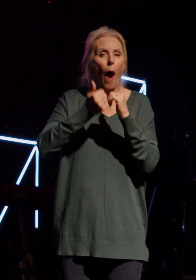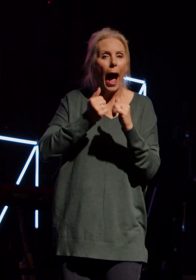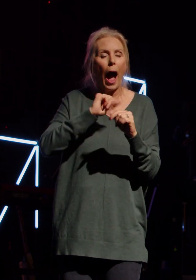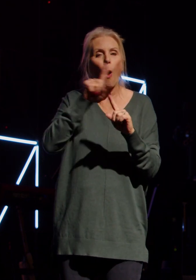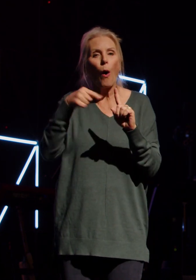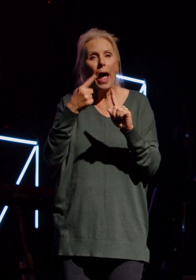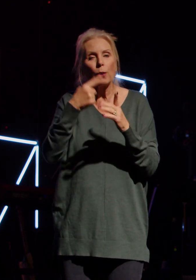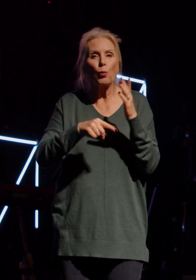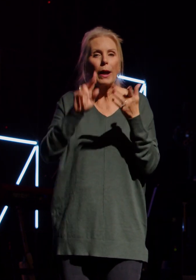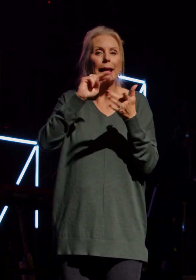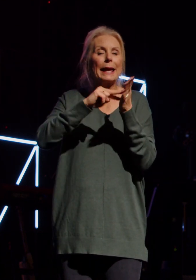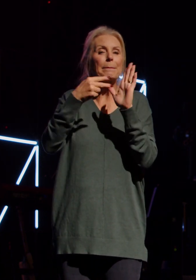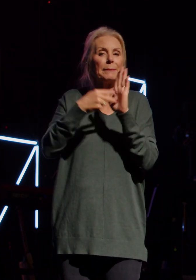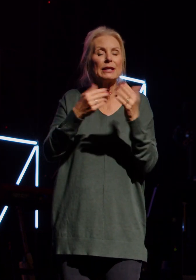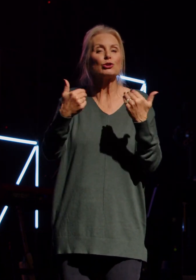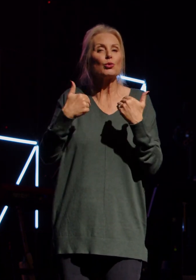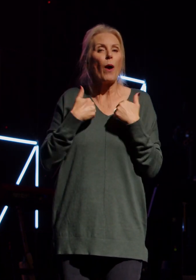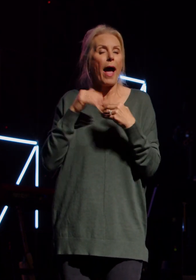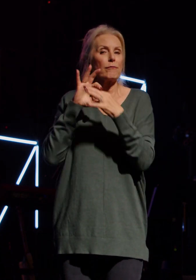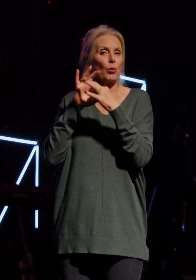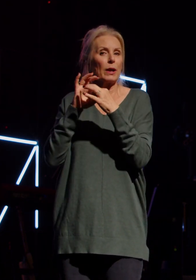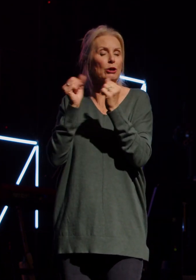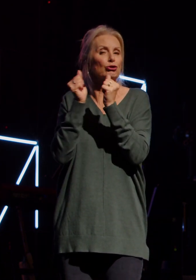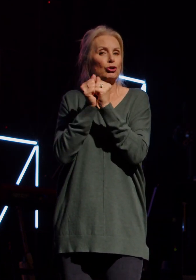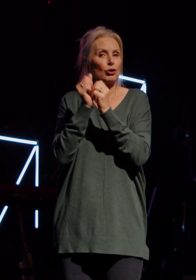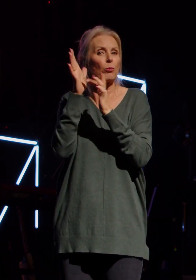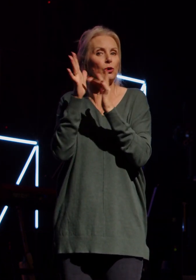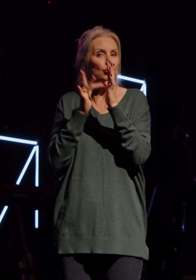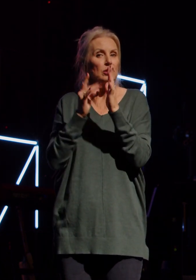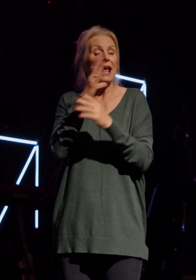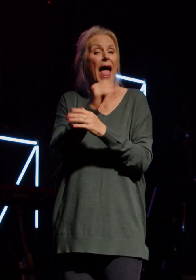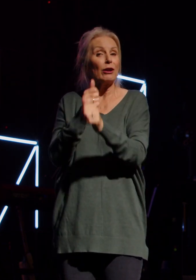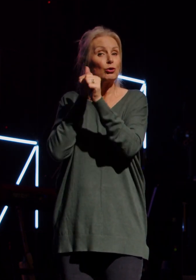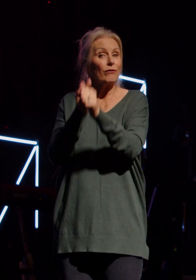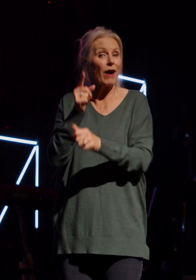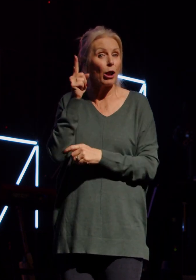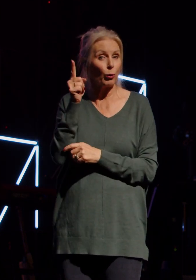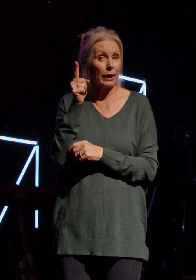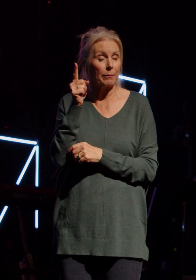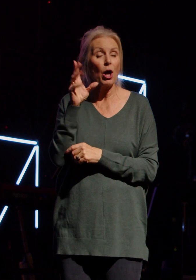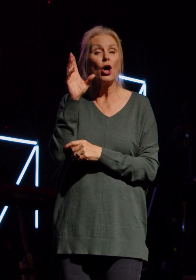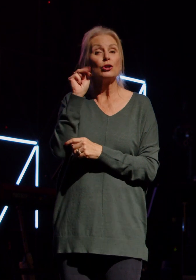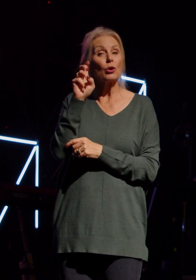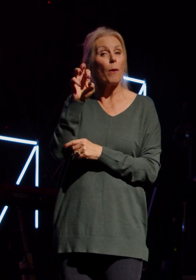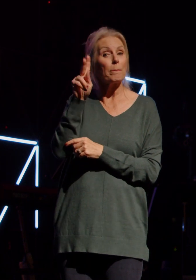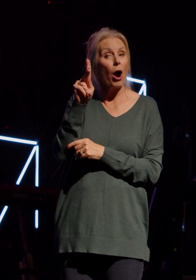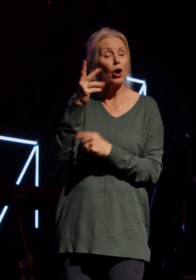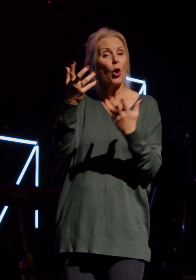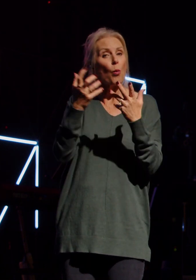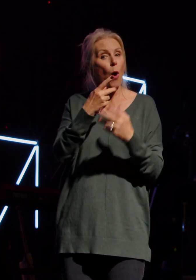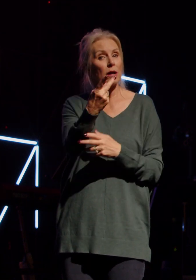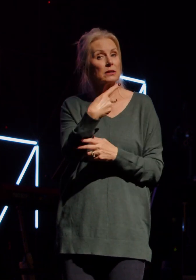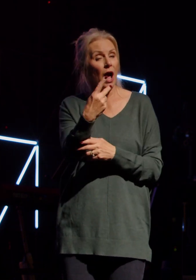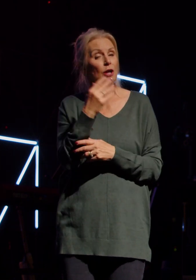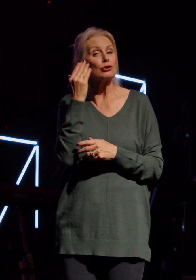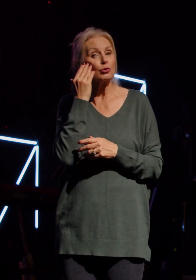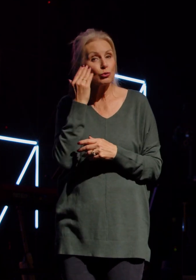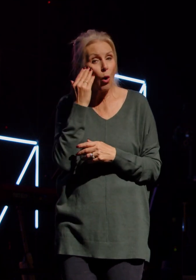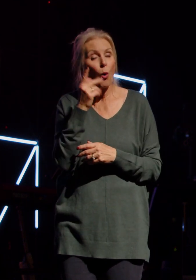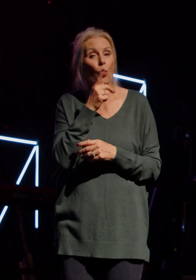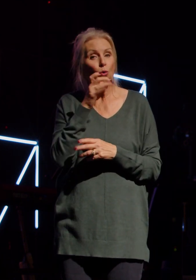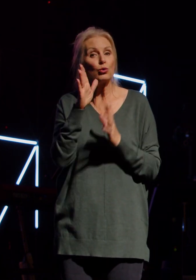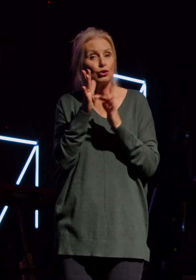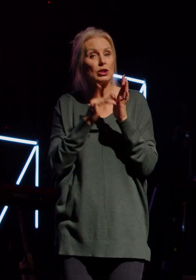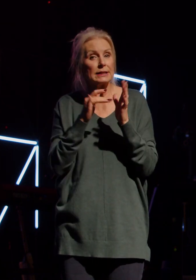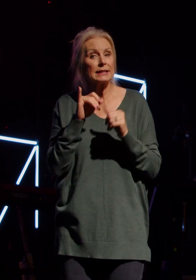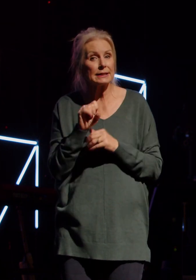it means to have a relationship with Jesus and to follow after him. So yes, Mark wants us to know who Jesus is. We see this in Mark chapter 1, verse 1.